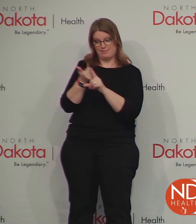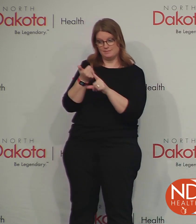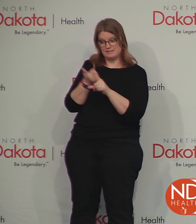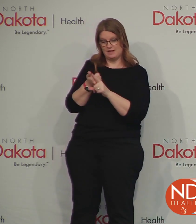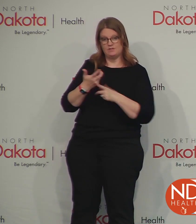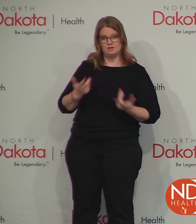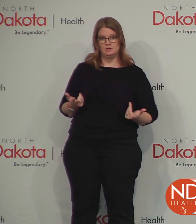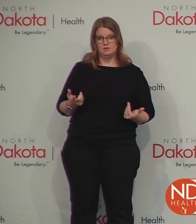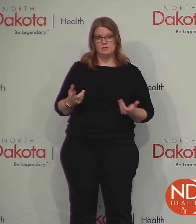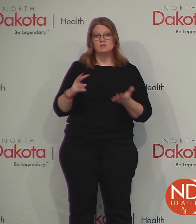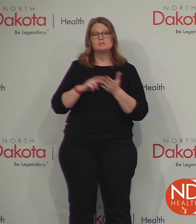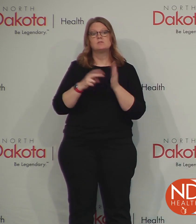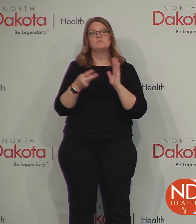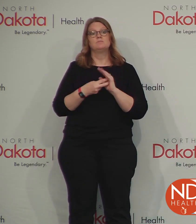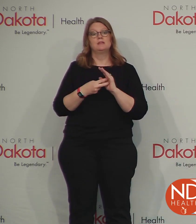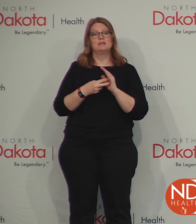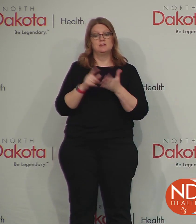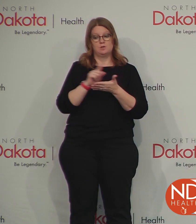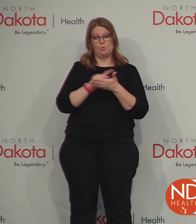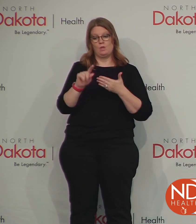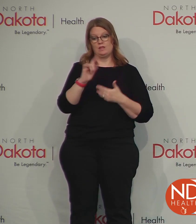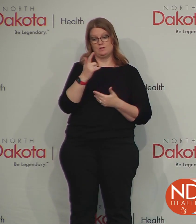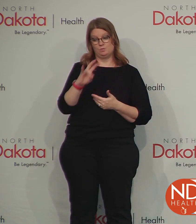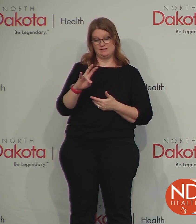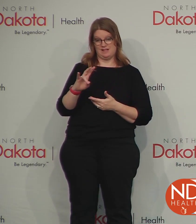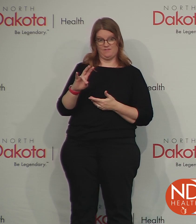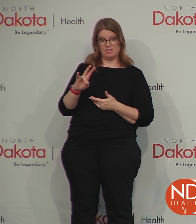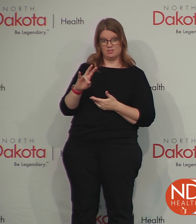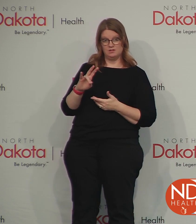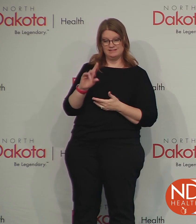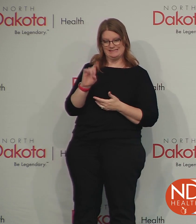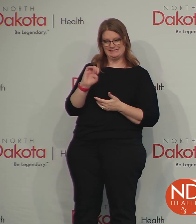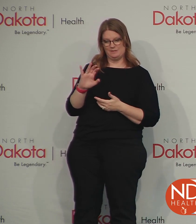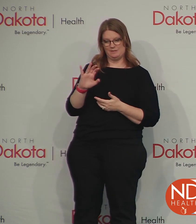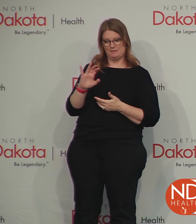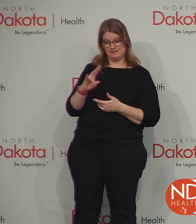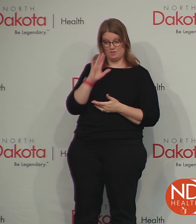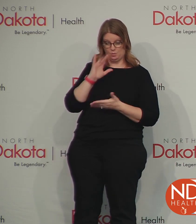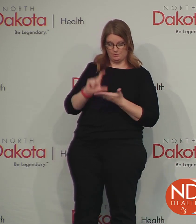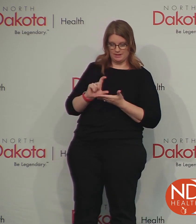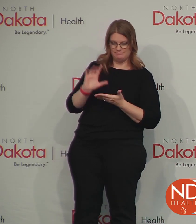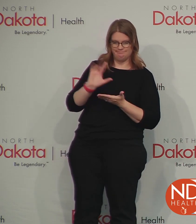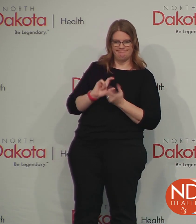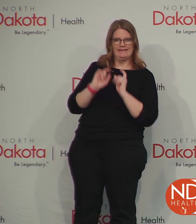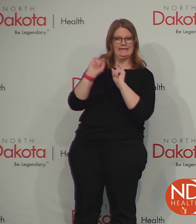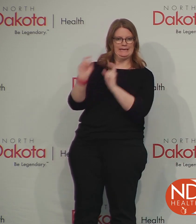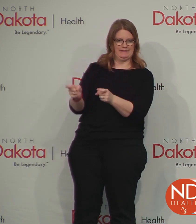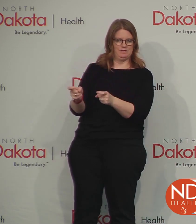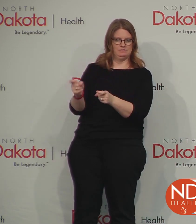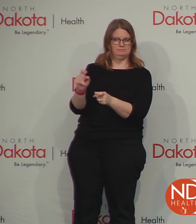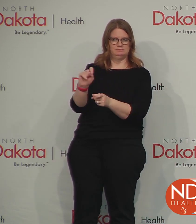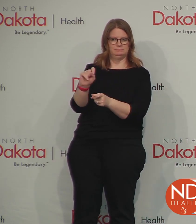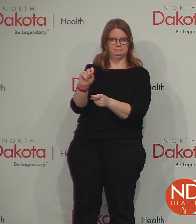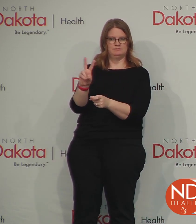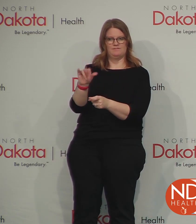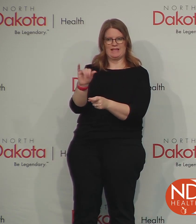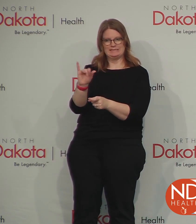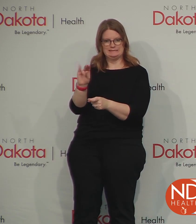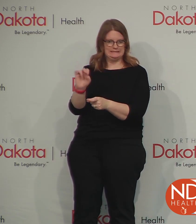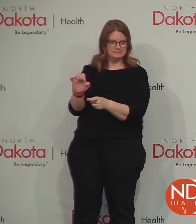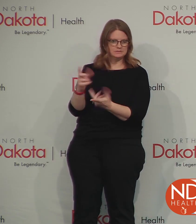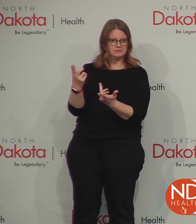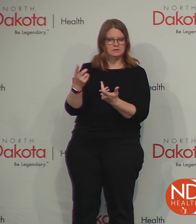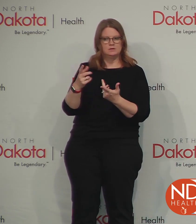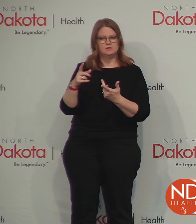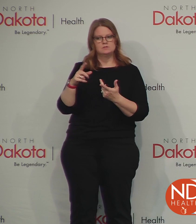be allocated vaccine the week of the 27th, and so it's up to them to schedule those clinics and get necessary